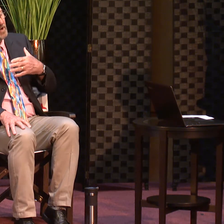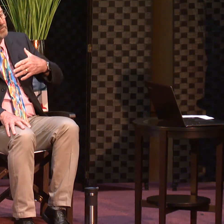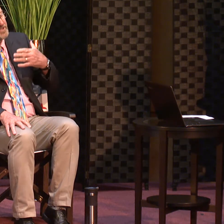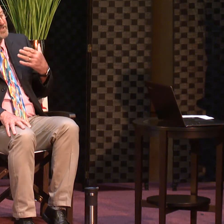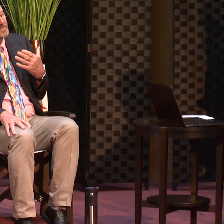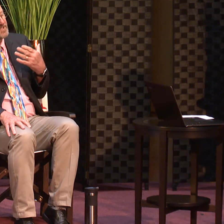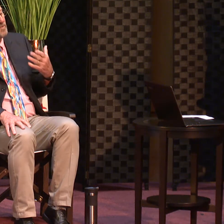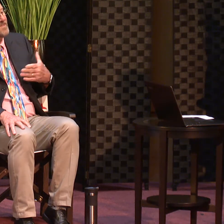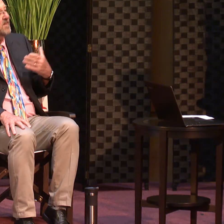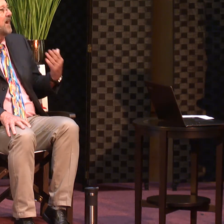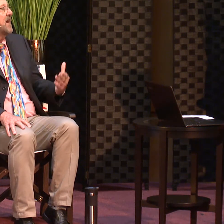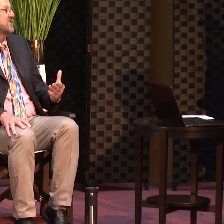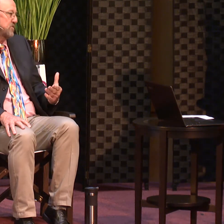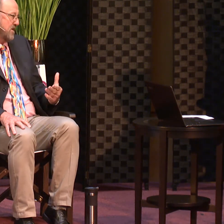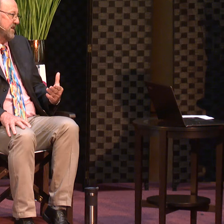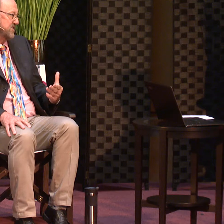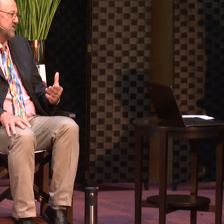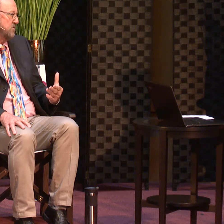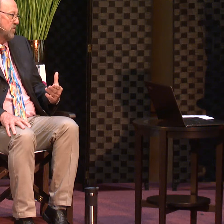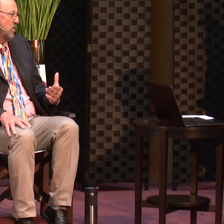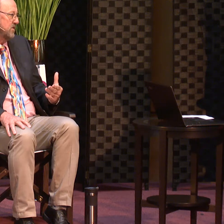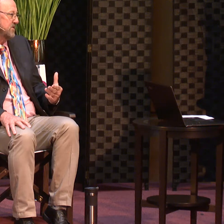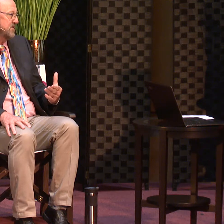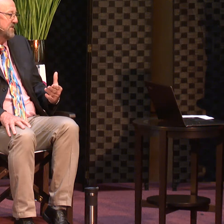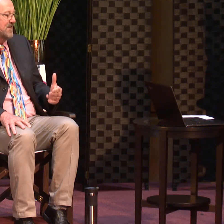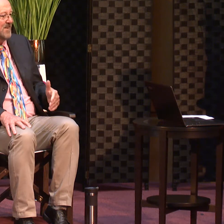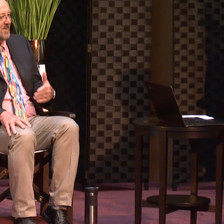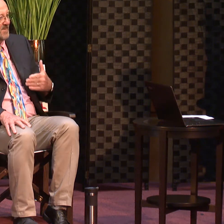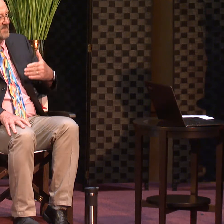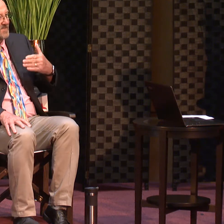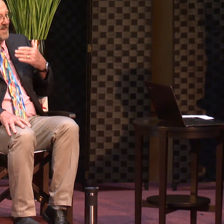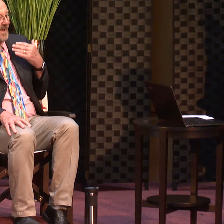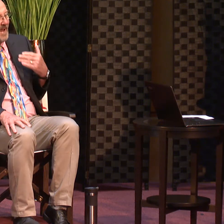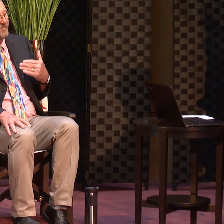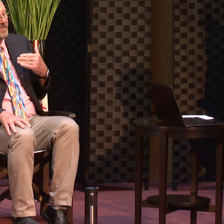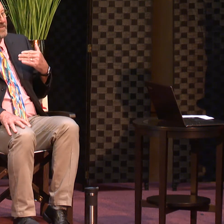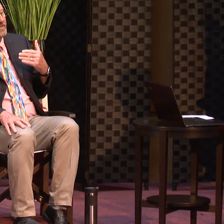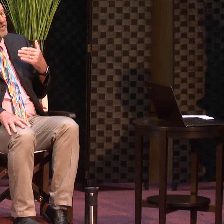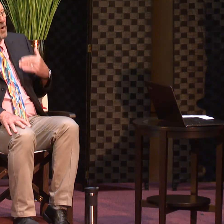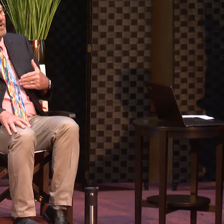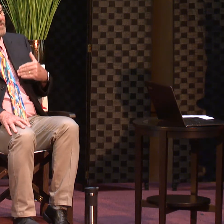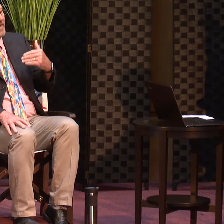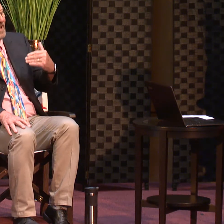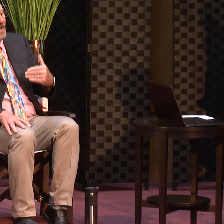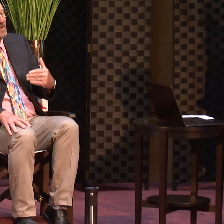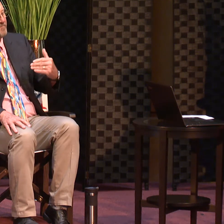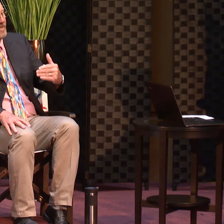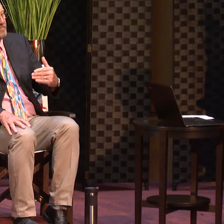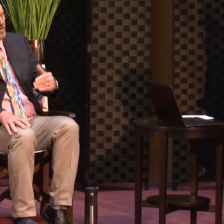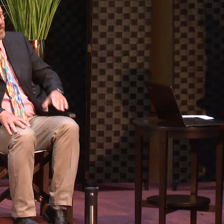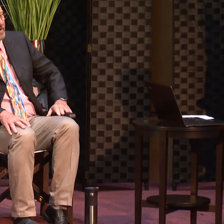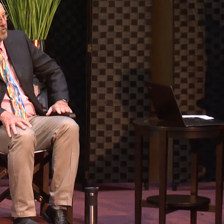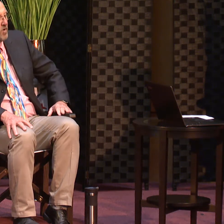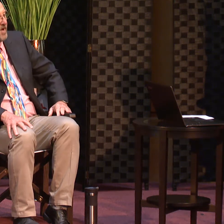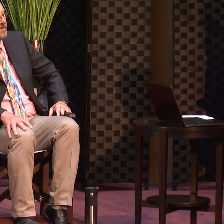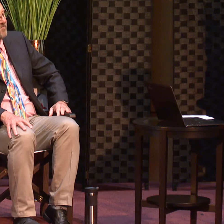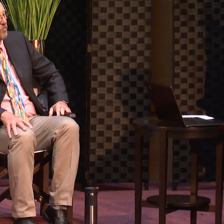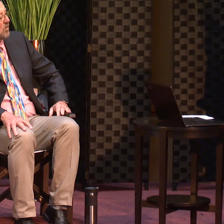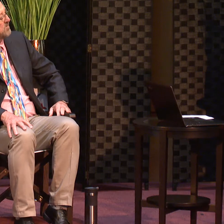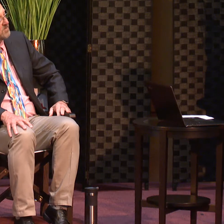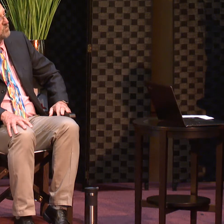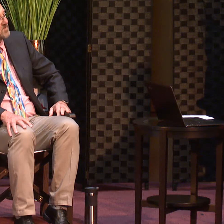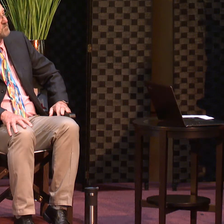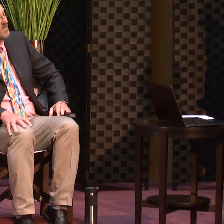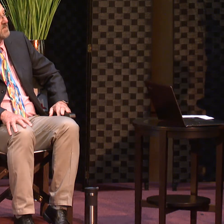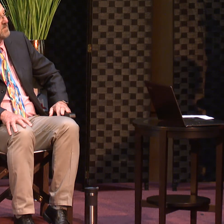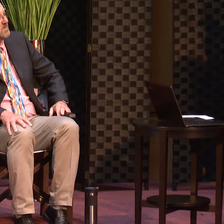it's always, this is why the God Squad is so important, is knowing that I have people that are praying for